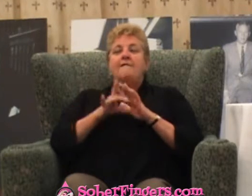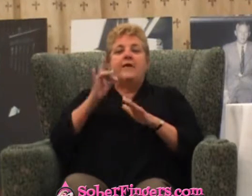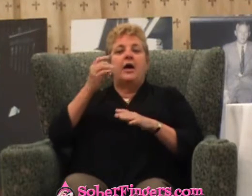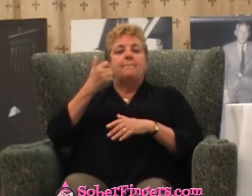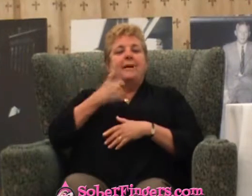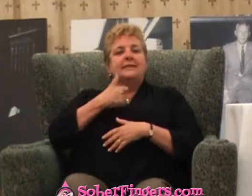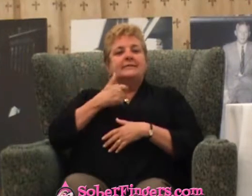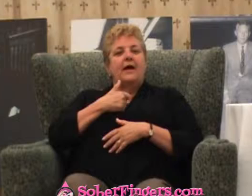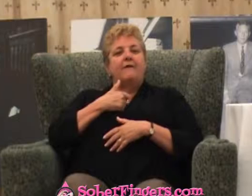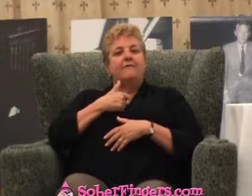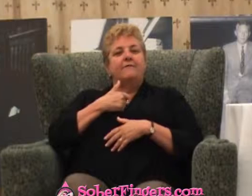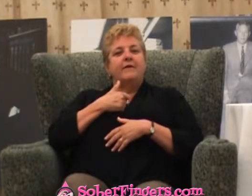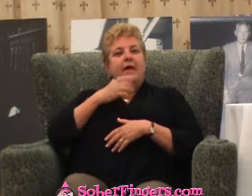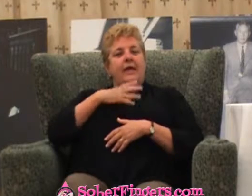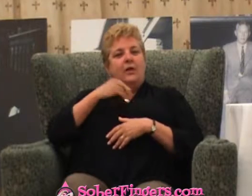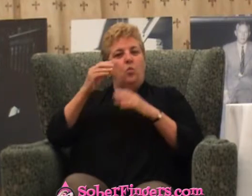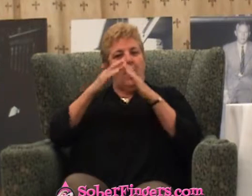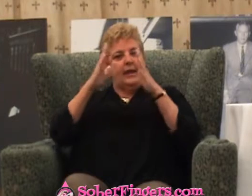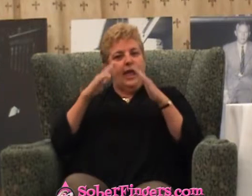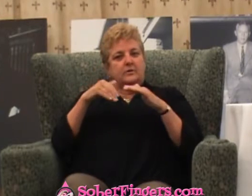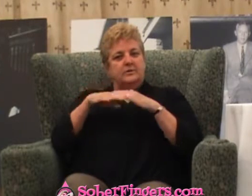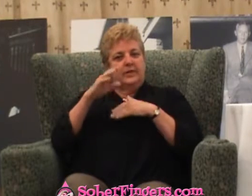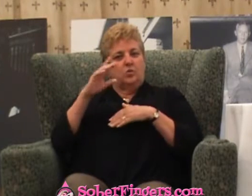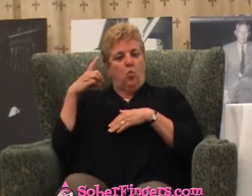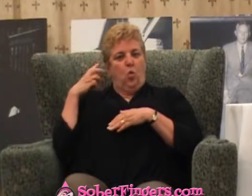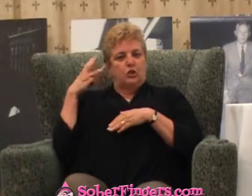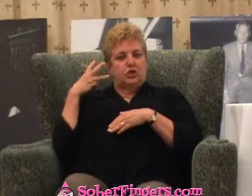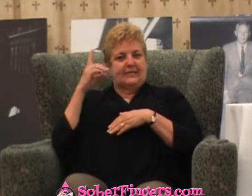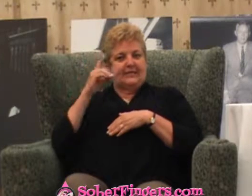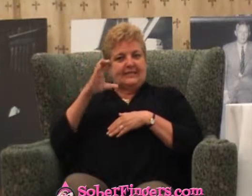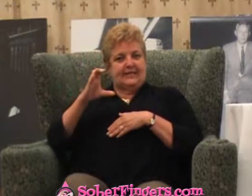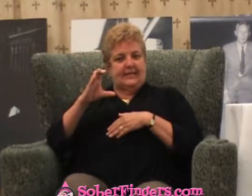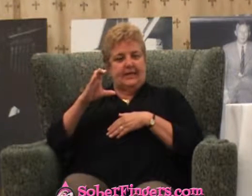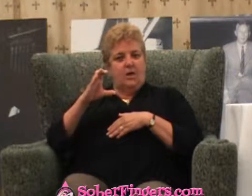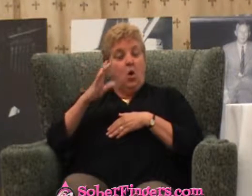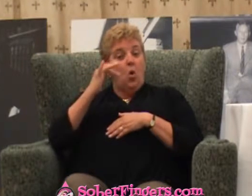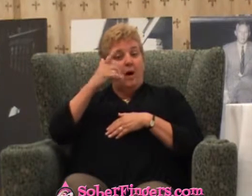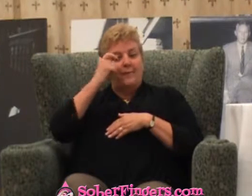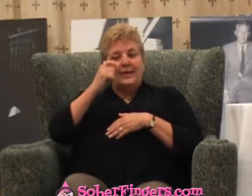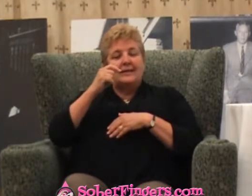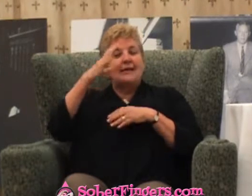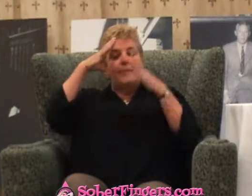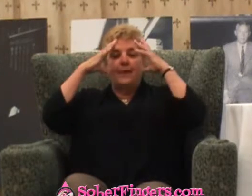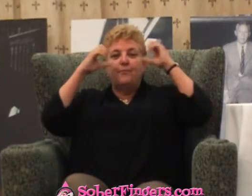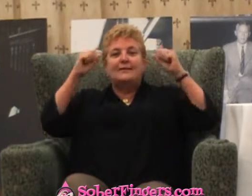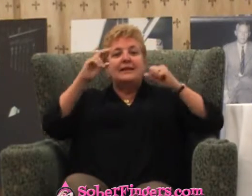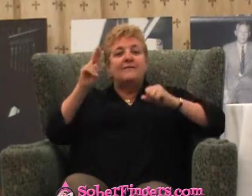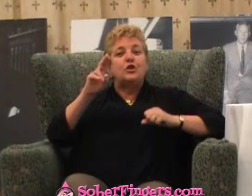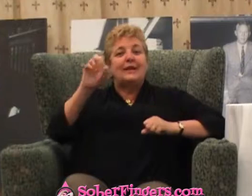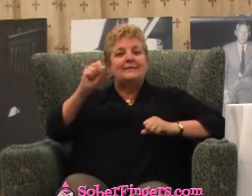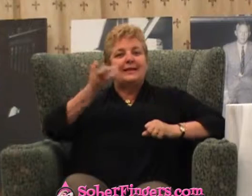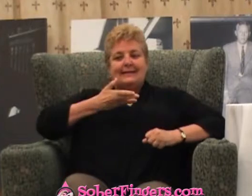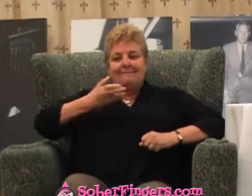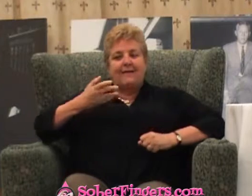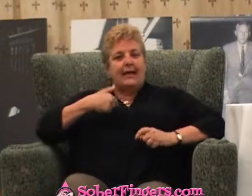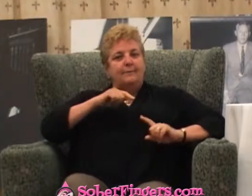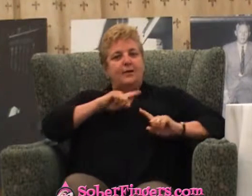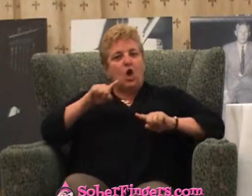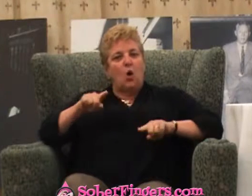White House in Washington, D.C., because I had been invited there by the President of the United States, because he heard about